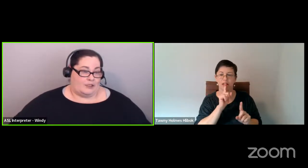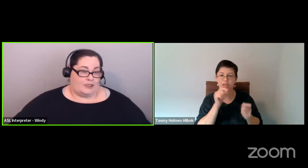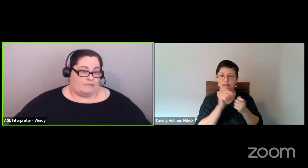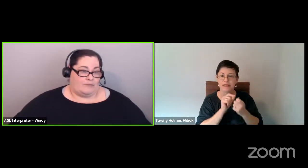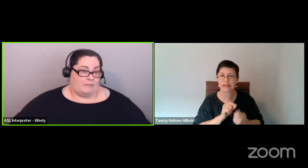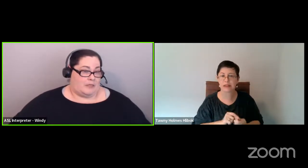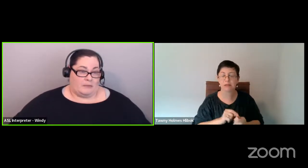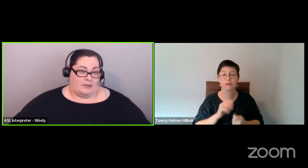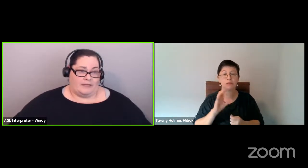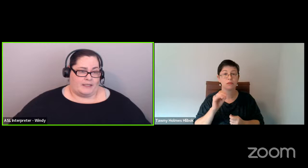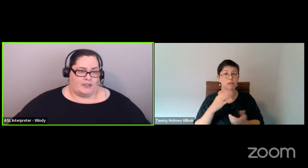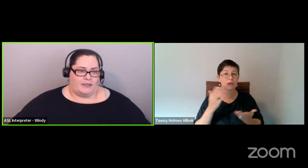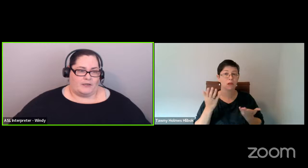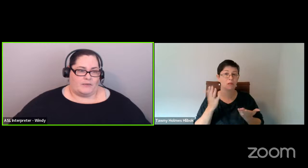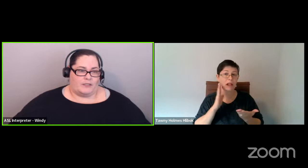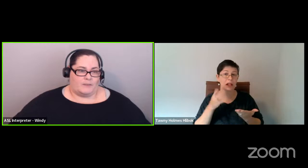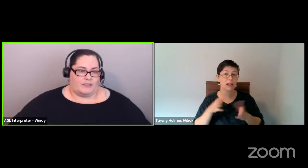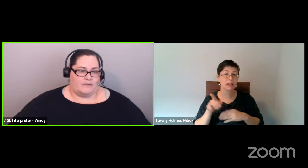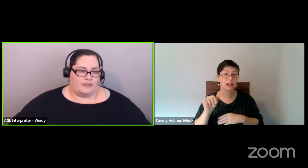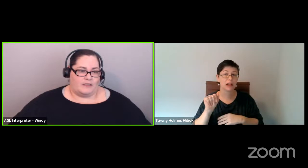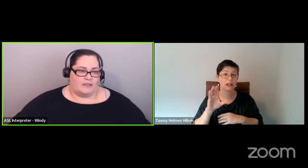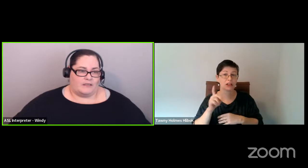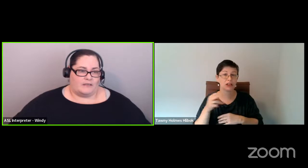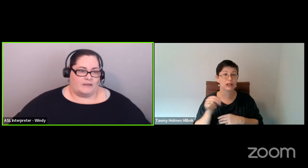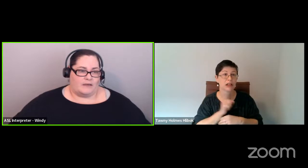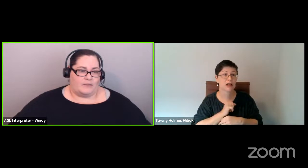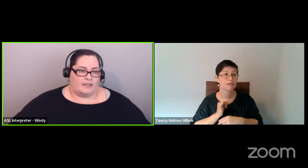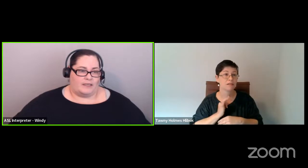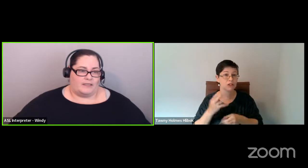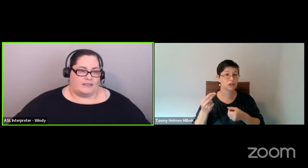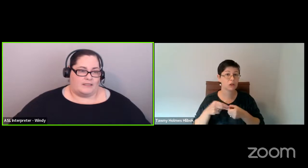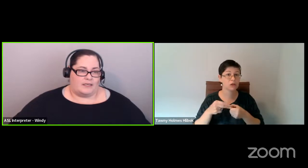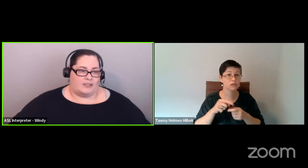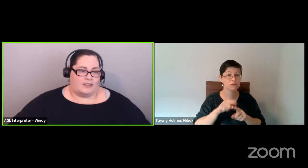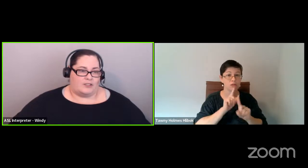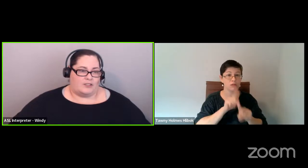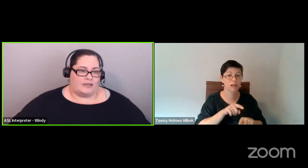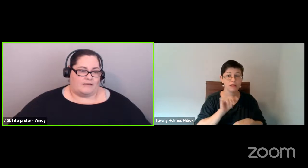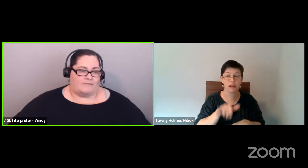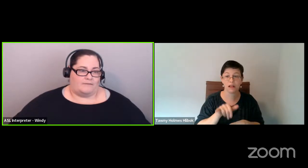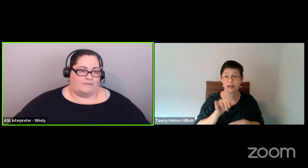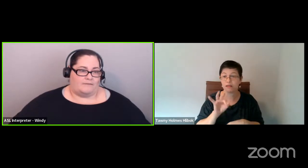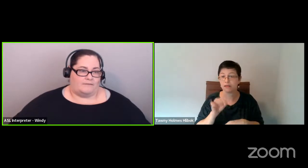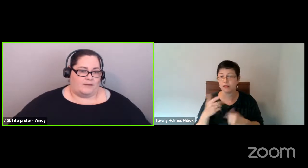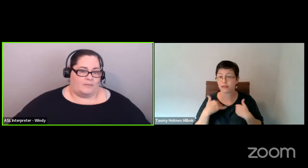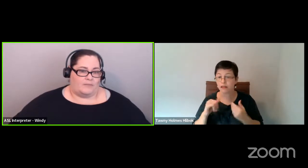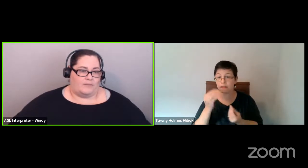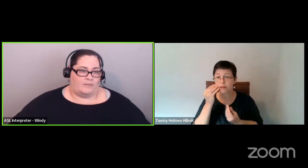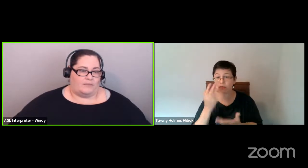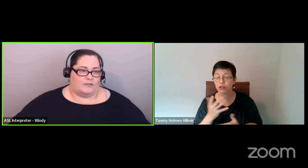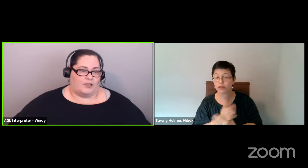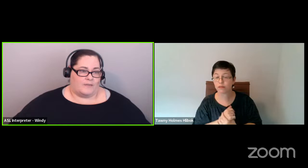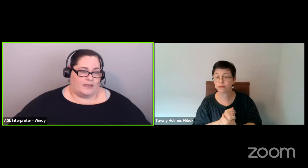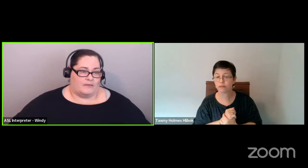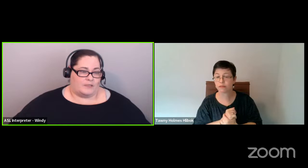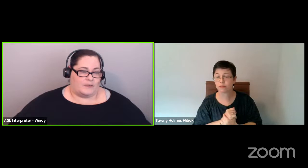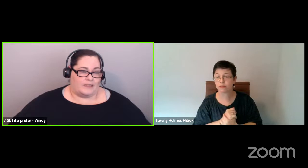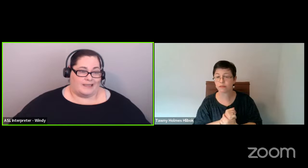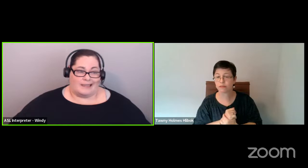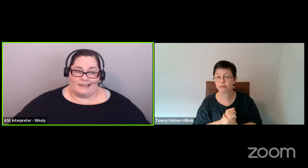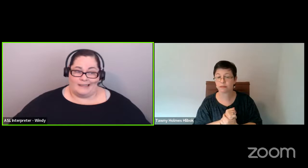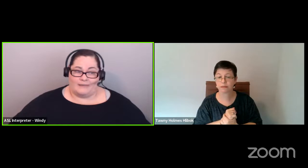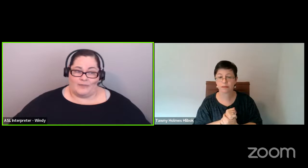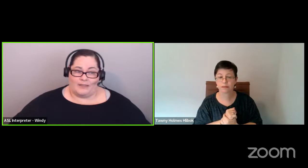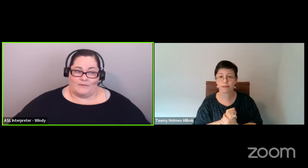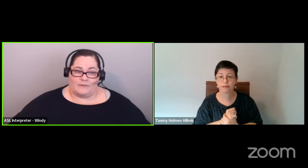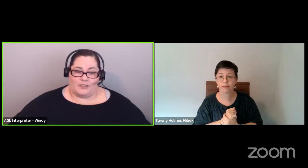I actually am not aware of the answer. I don't know the specifics. I will let ACDHH staff chime in and respond